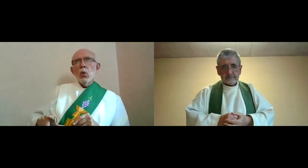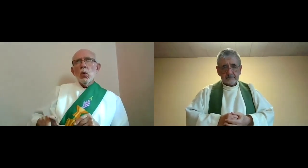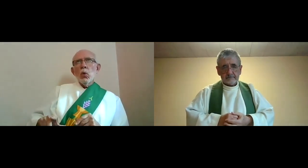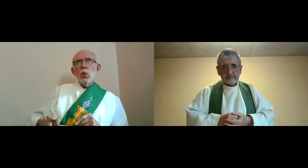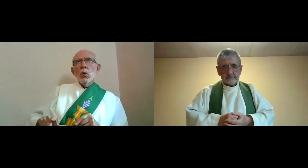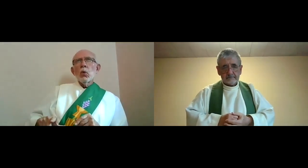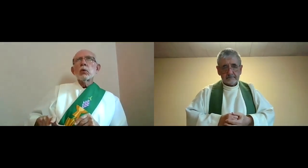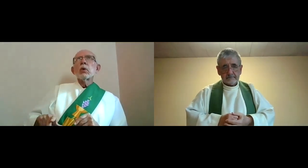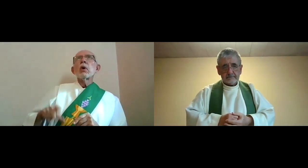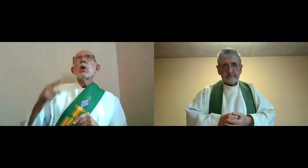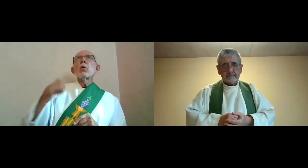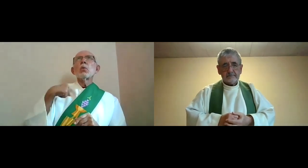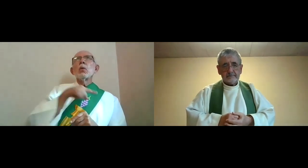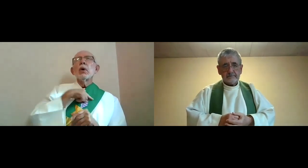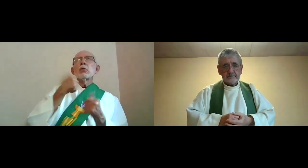Lord,